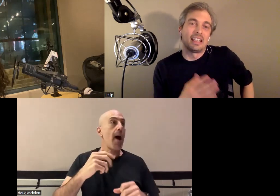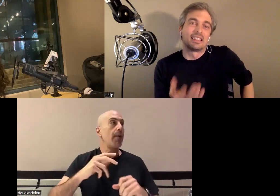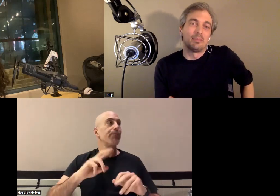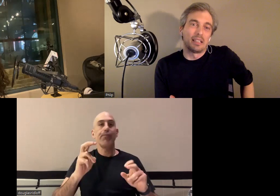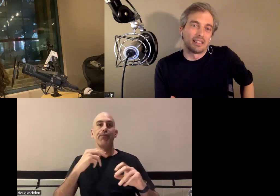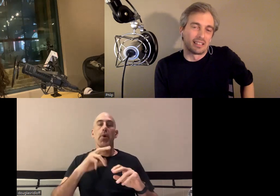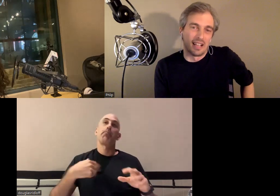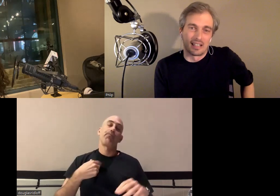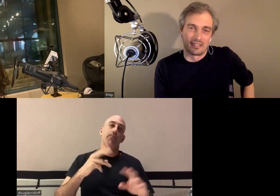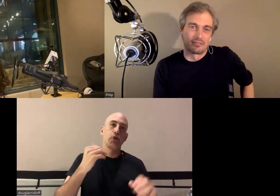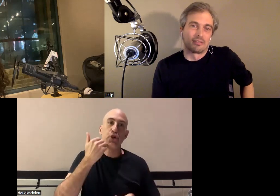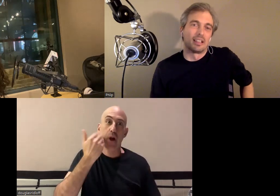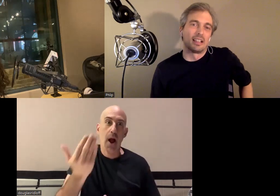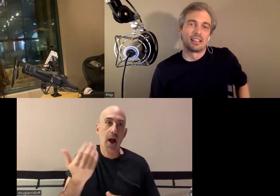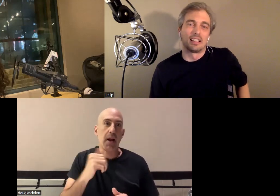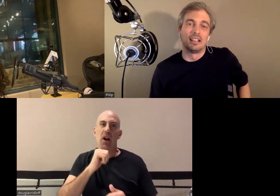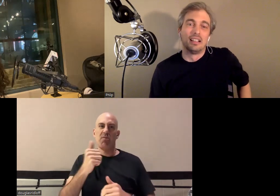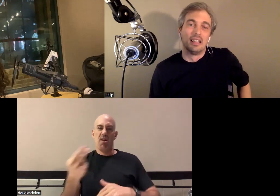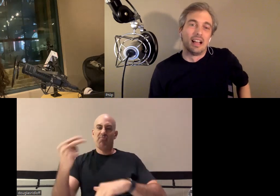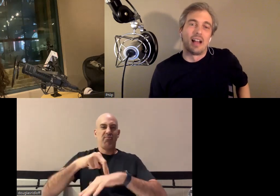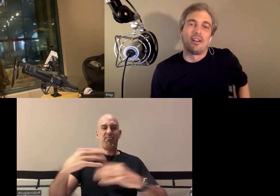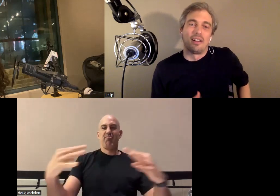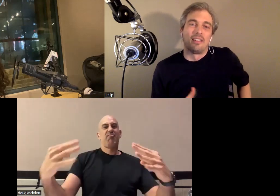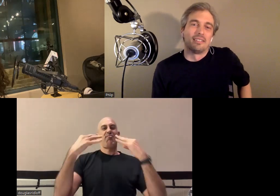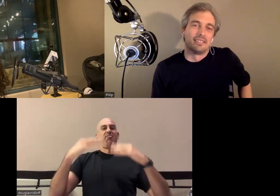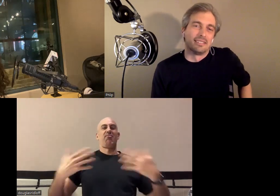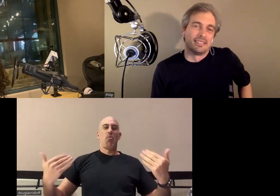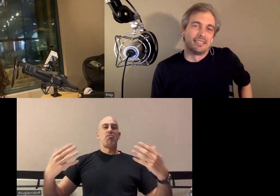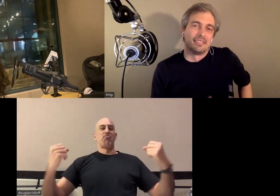school together, and he had seen me sign, right? And